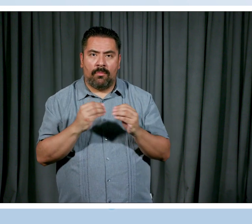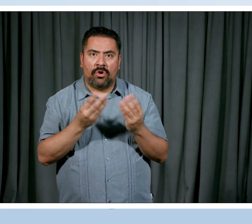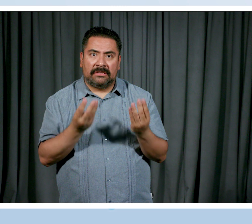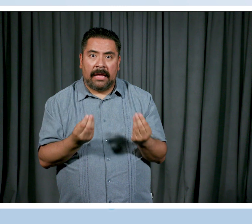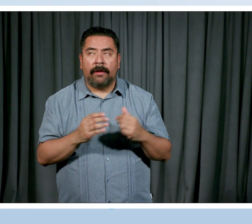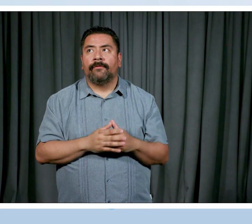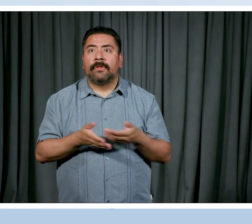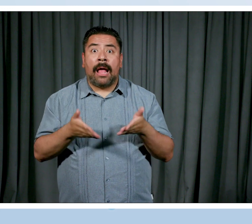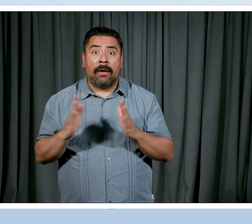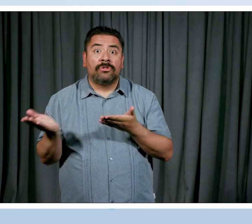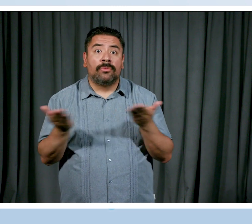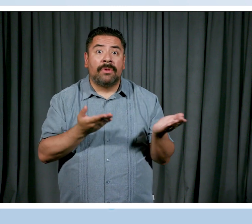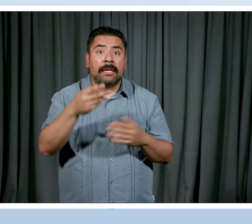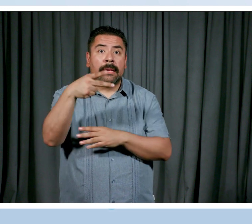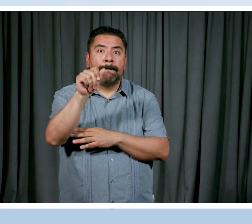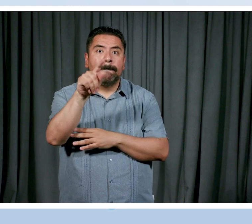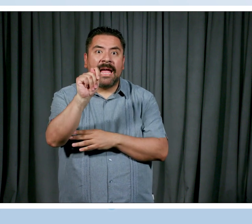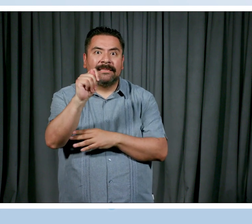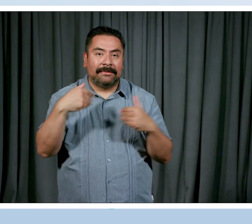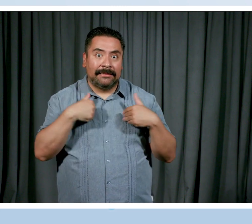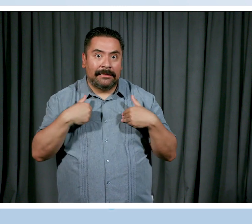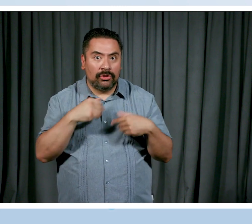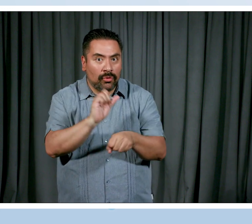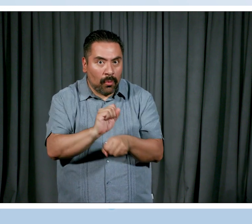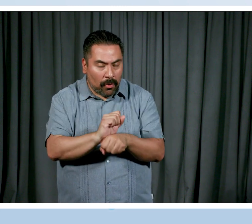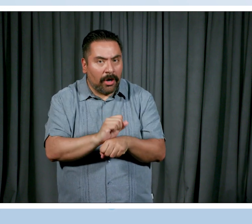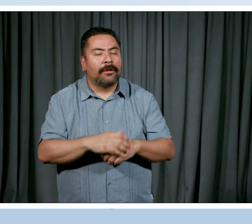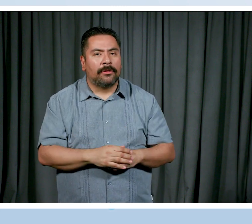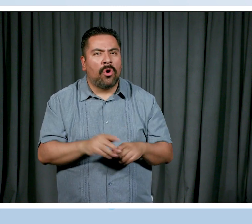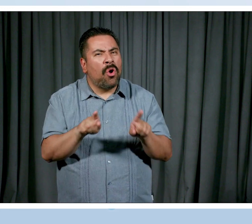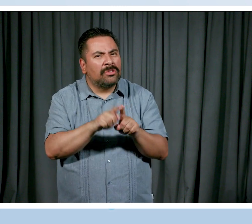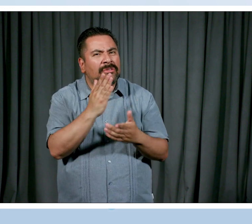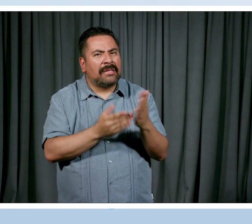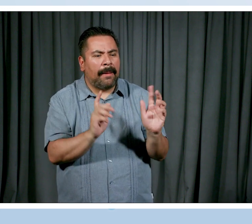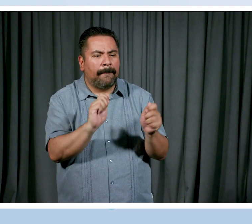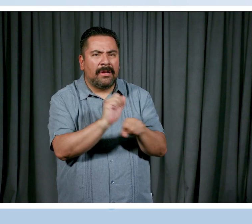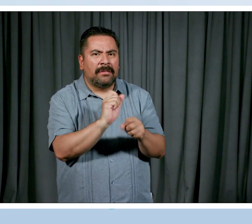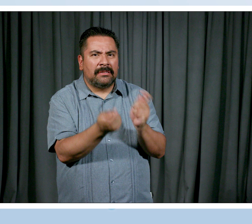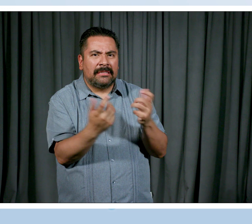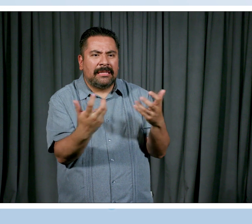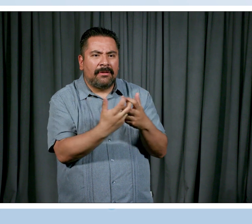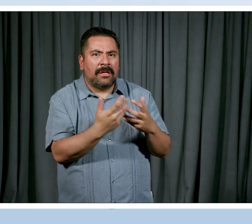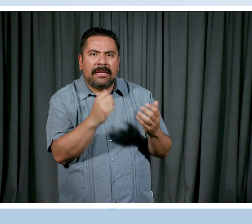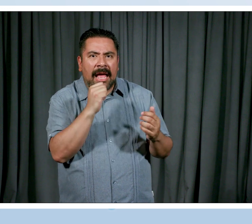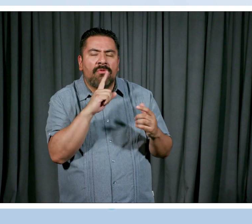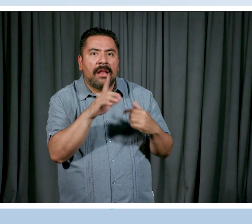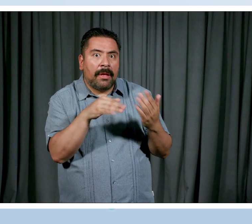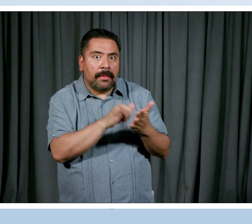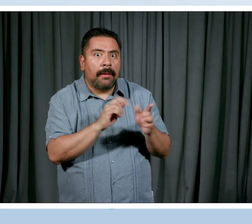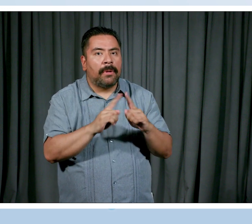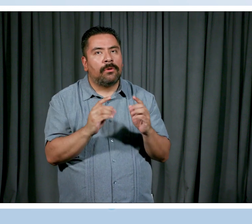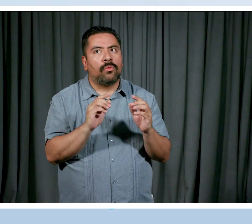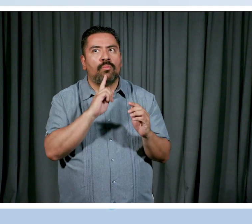their pets to work have been one. And also some accommodations, or maybe it's less about accommodations, it's more